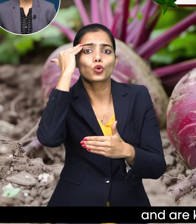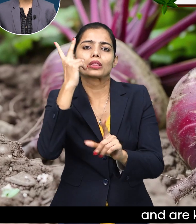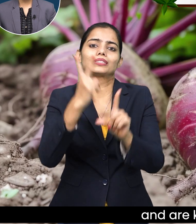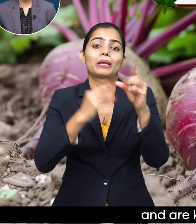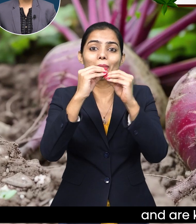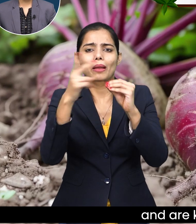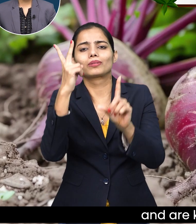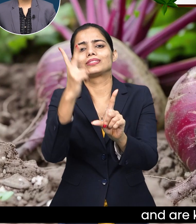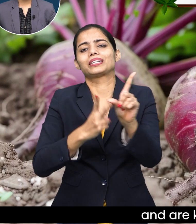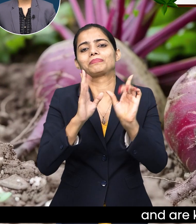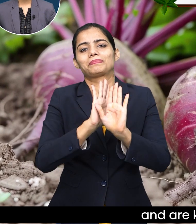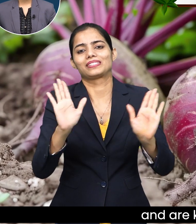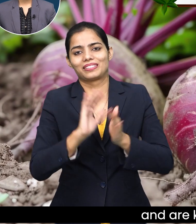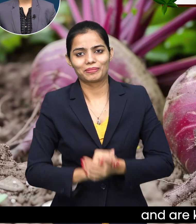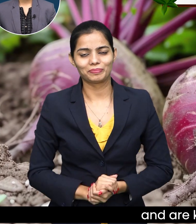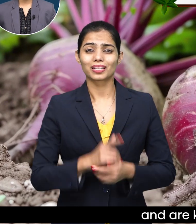as biennials.